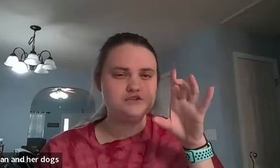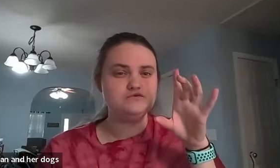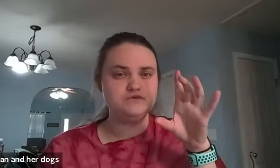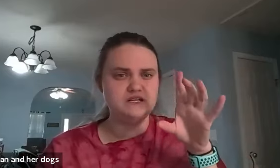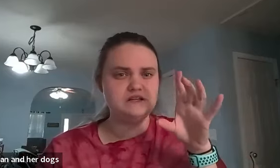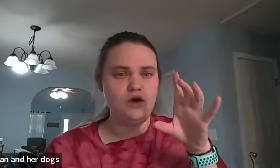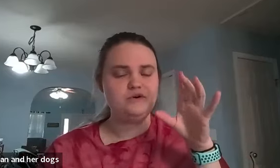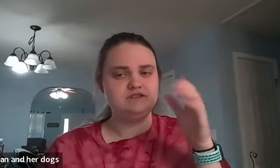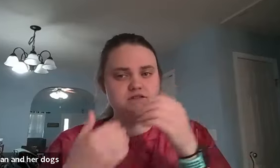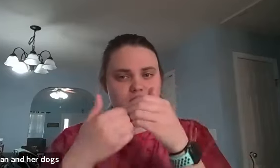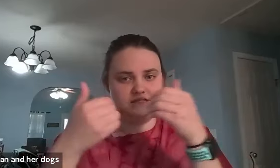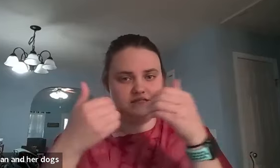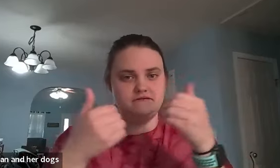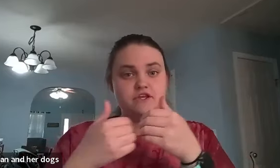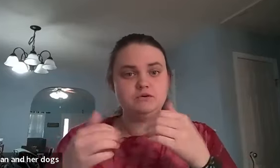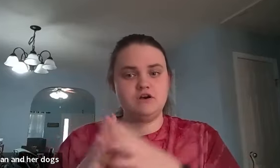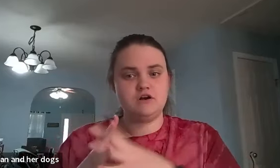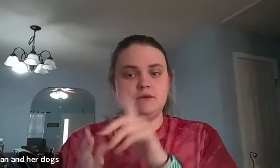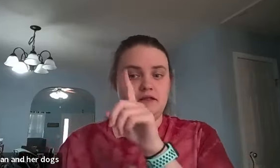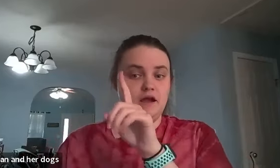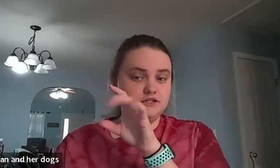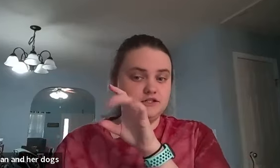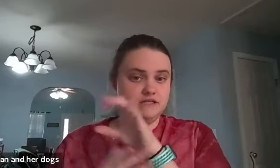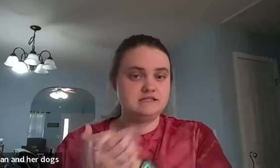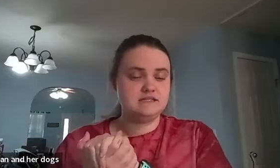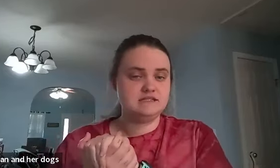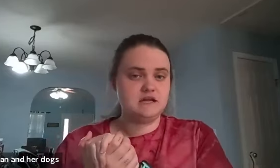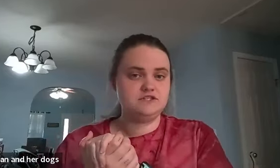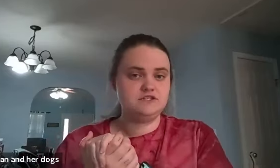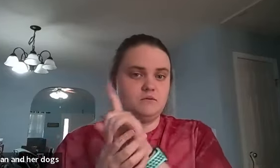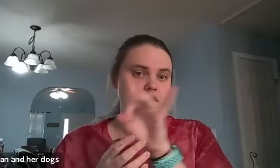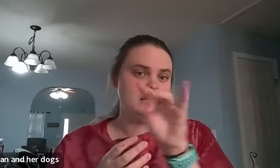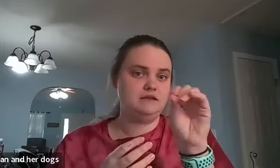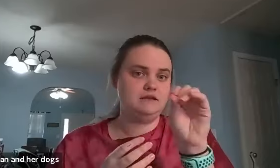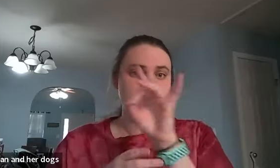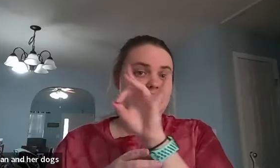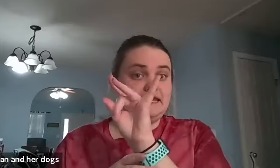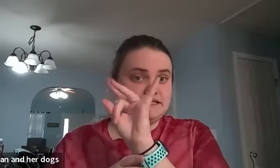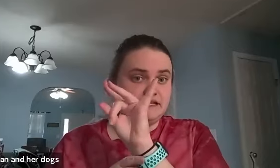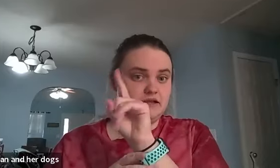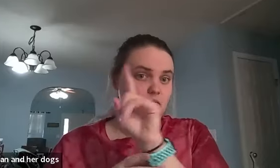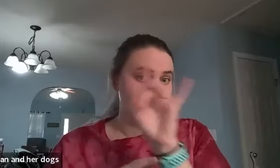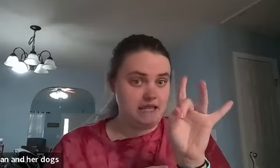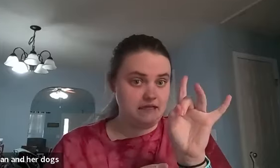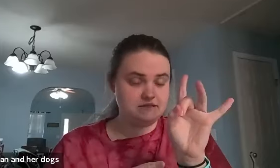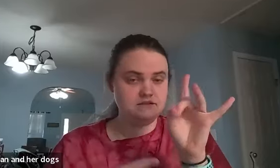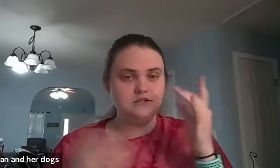hundreds really help with identifying that you are talking about like hundreds instead of just saying 18, like 18, like 18, you